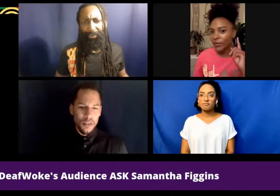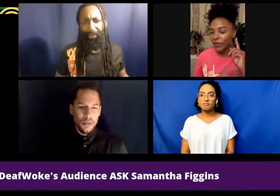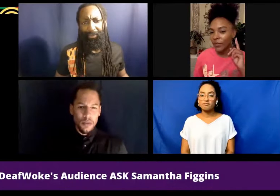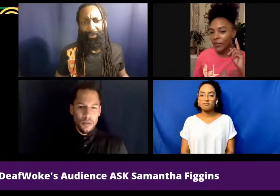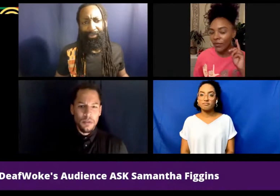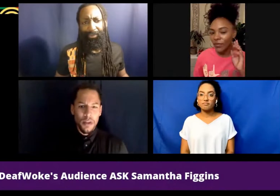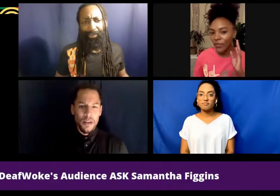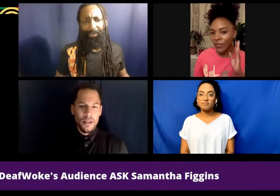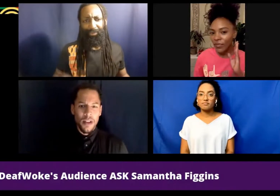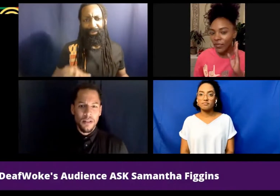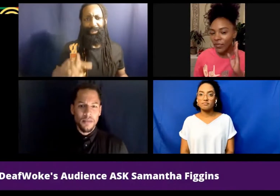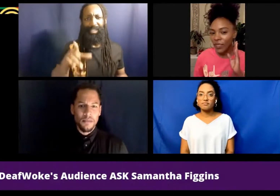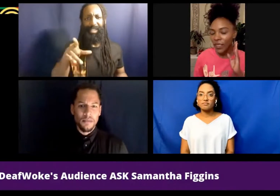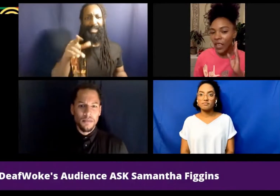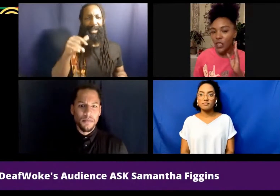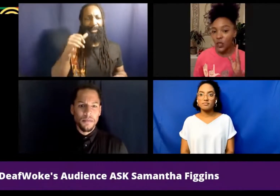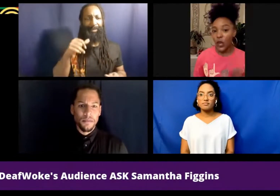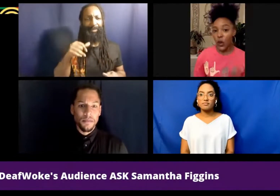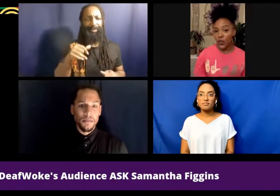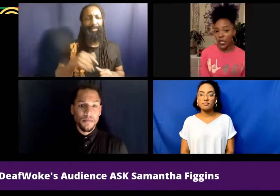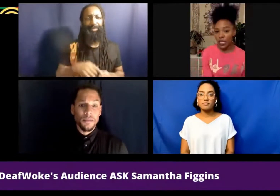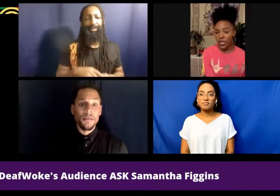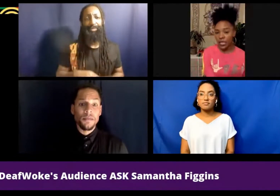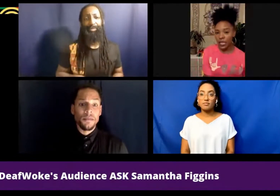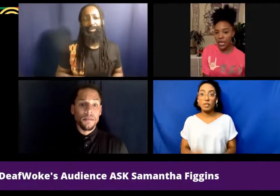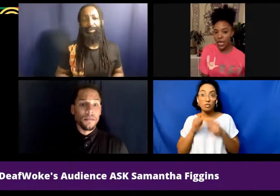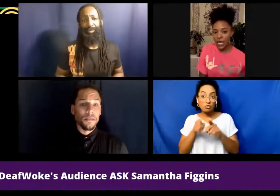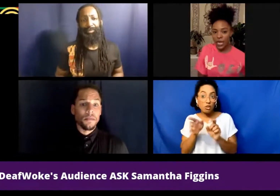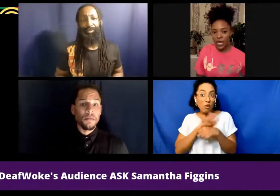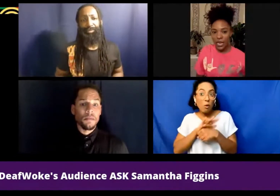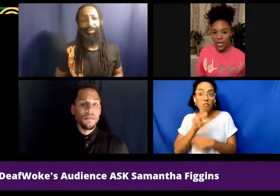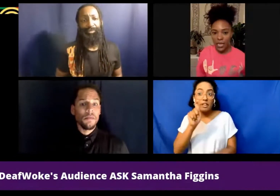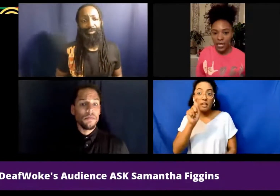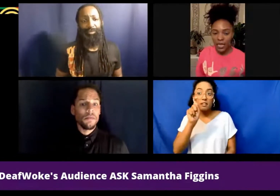Did you experience that during COVID?